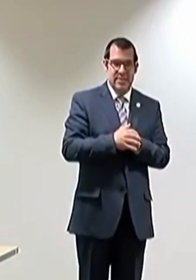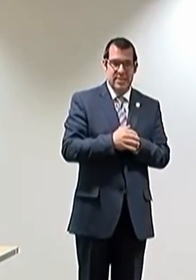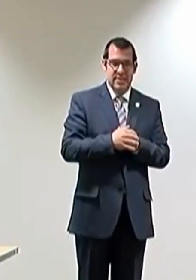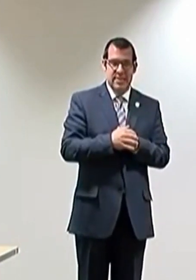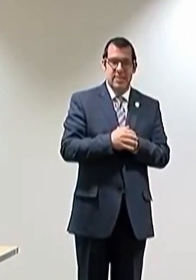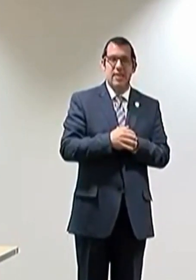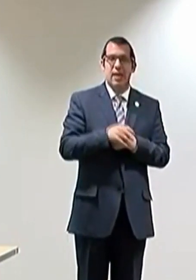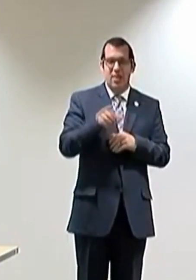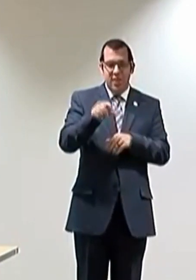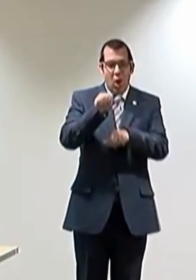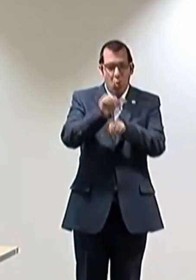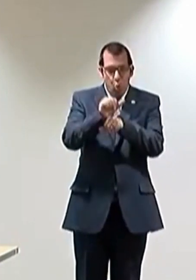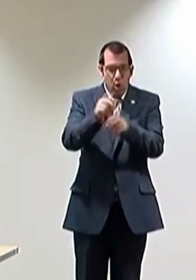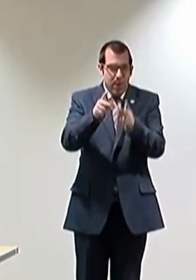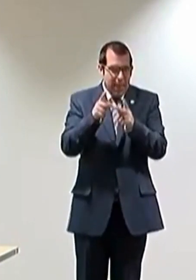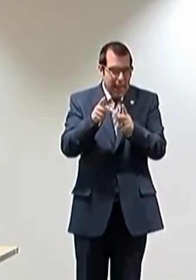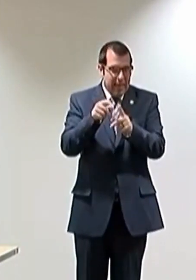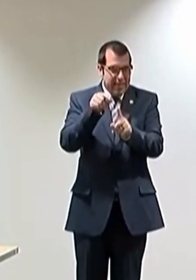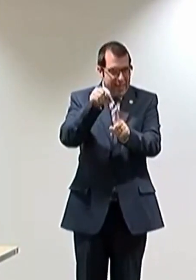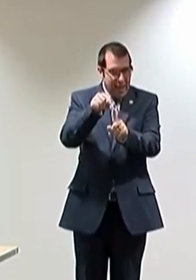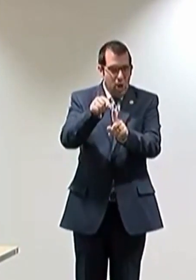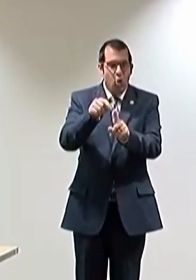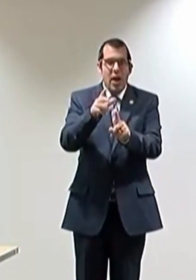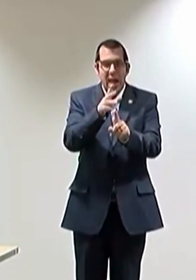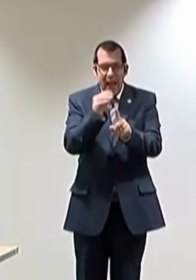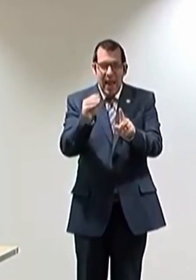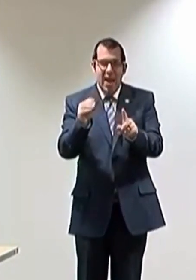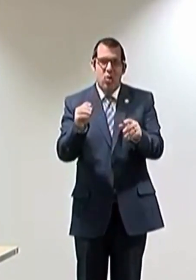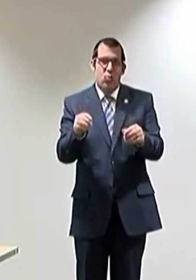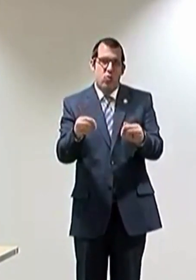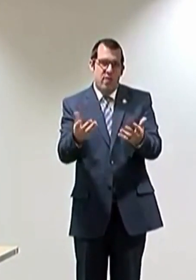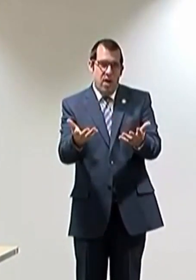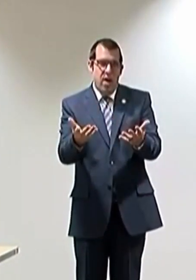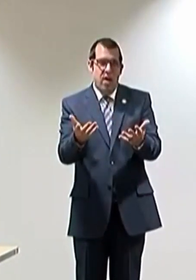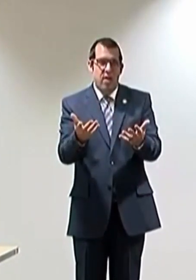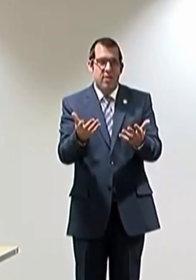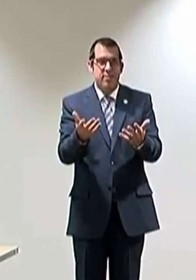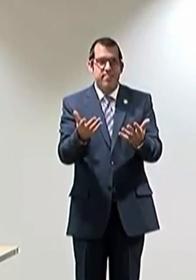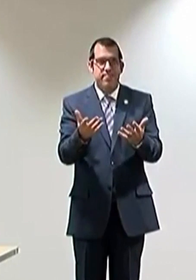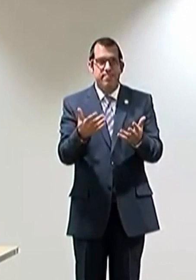at the work site itself, but also providing